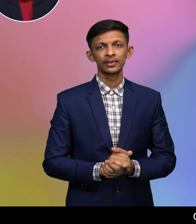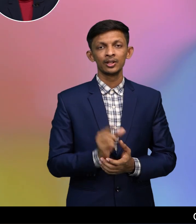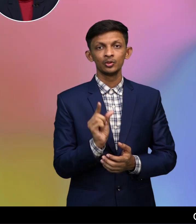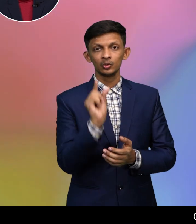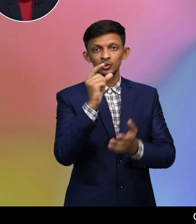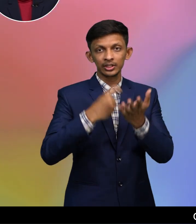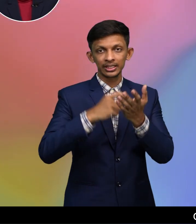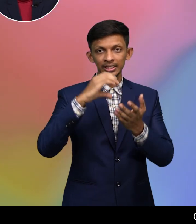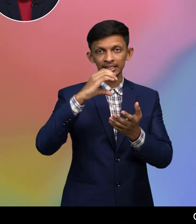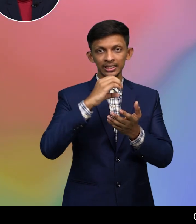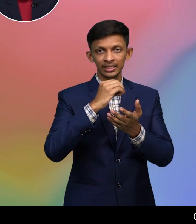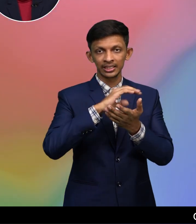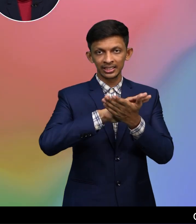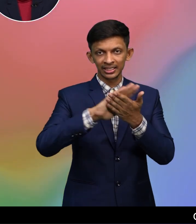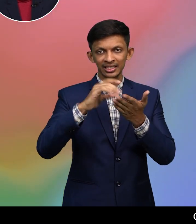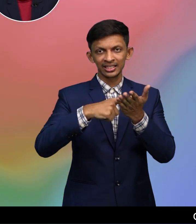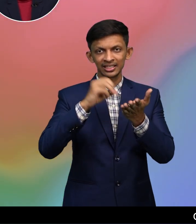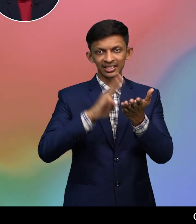sterols,